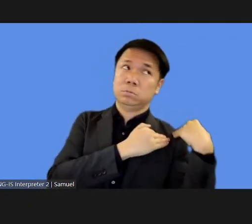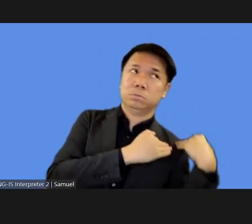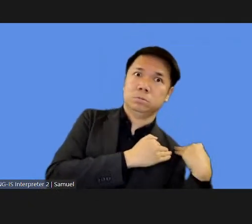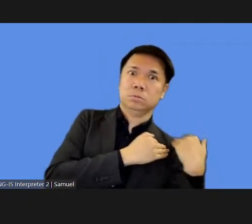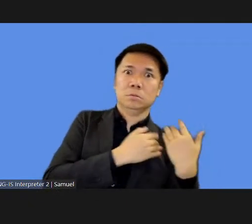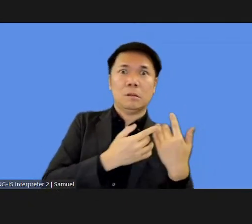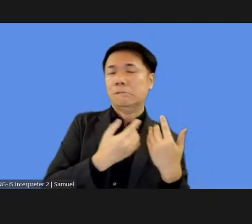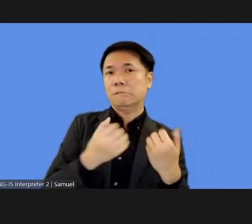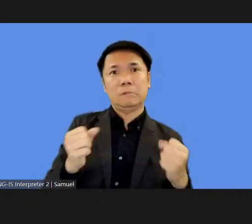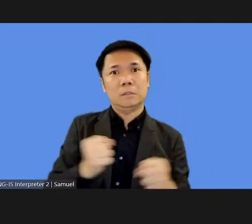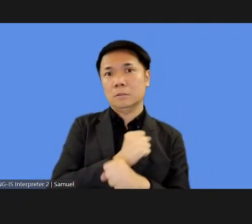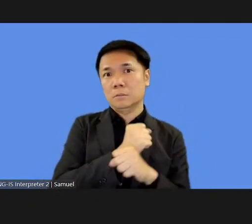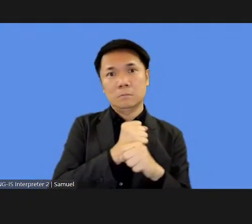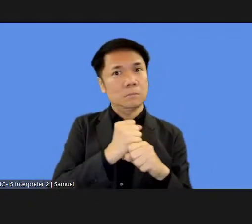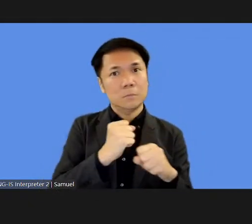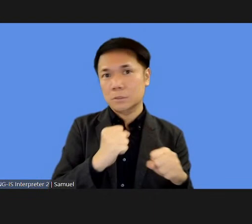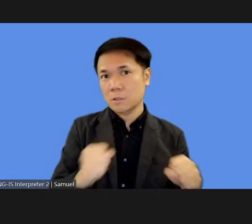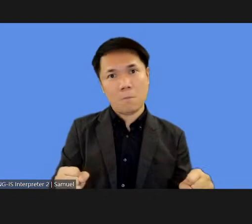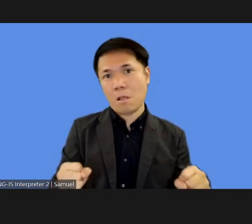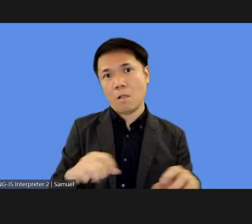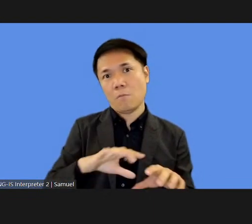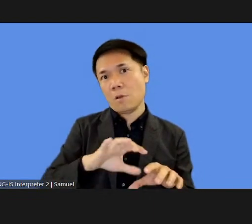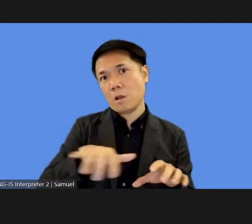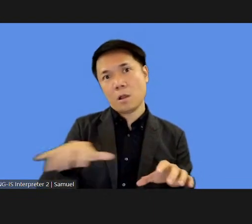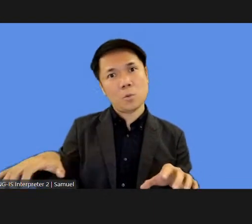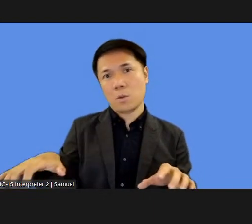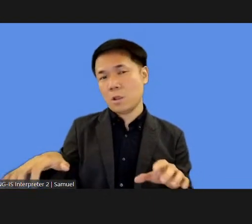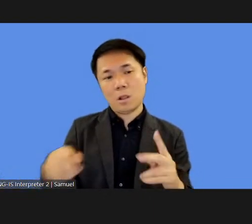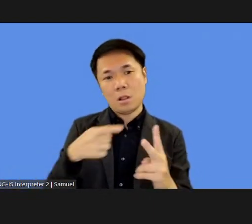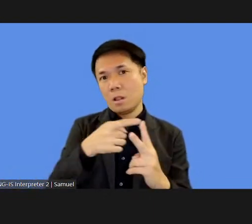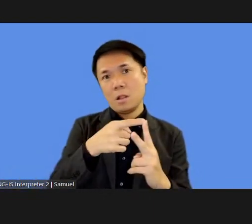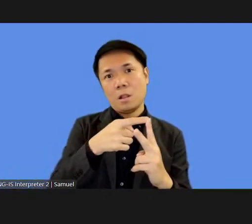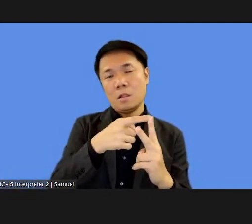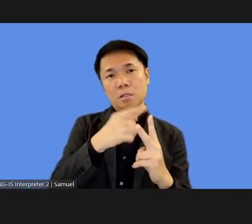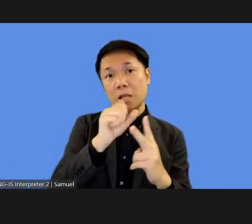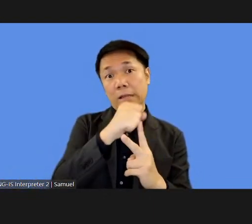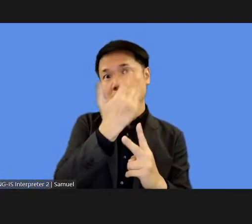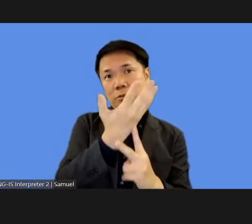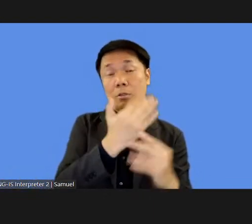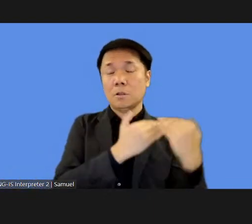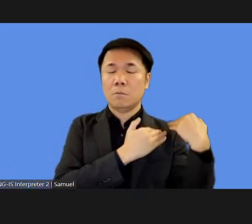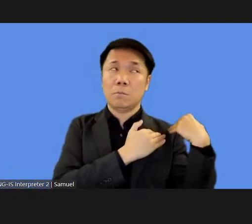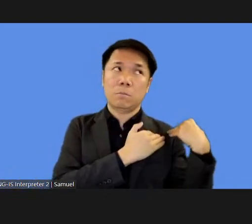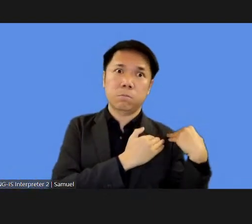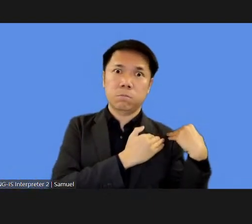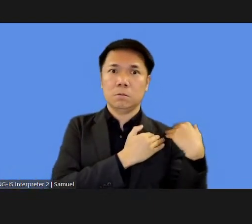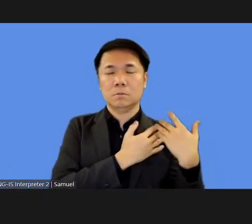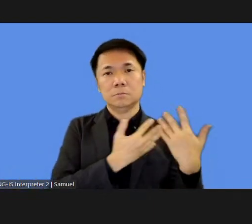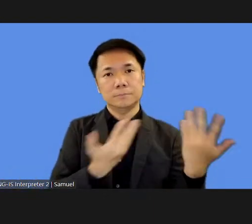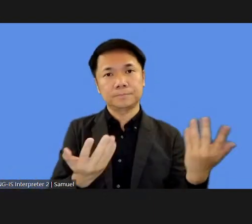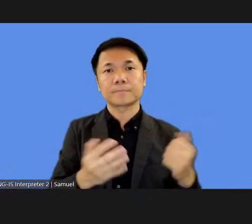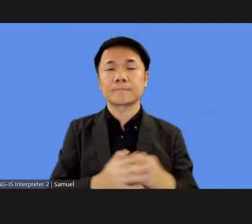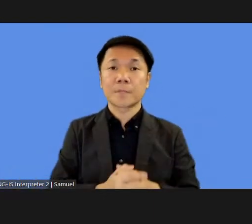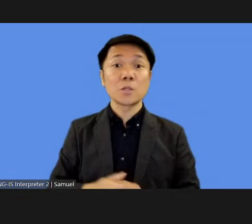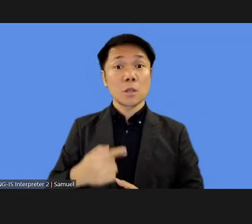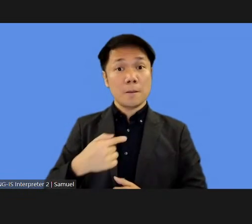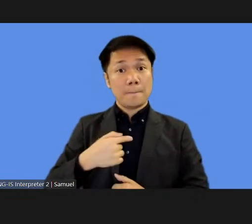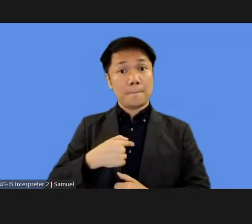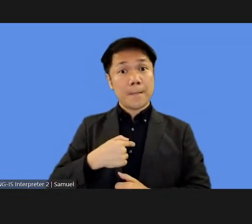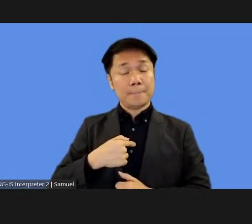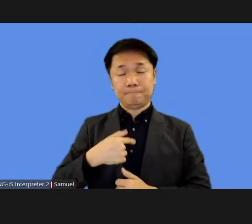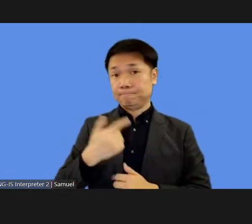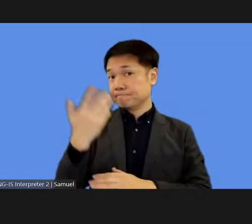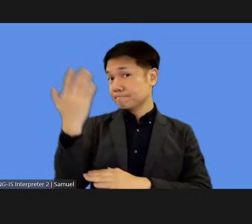also increasingly beyond their mean. One thing that I would put forward in